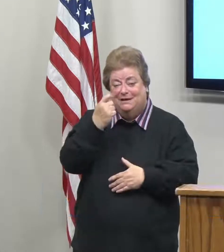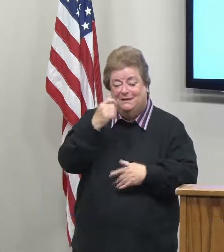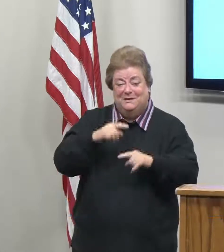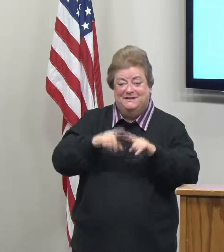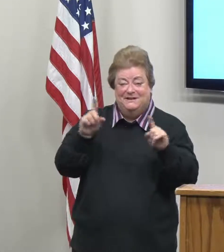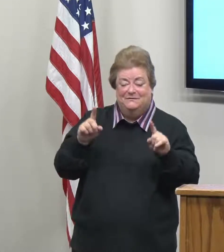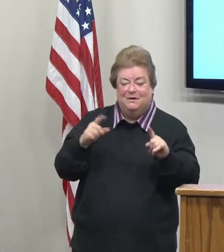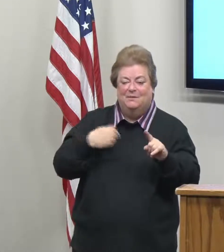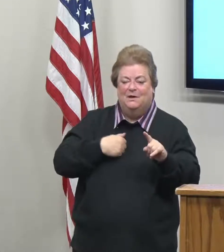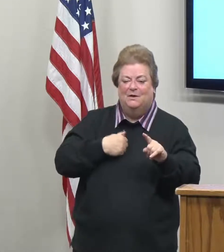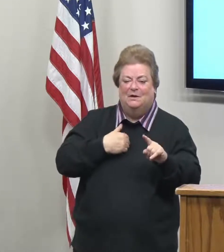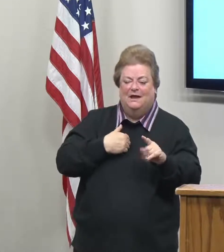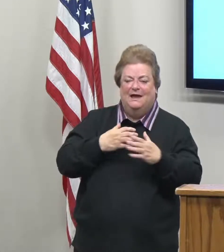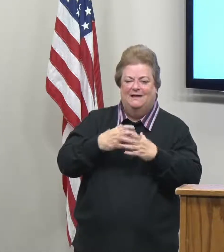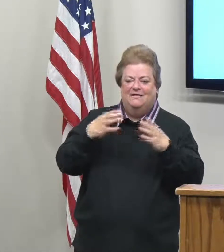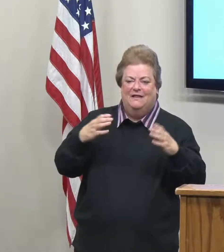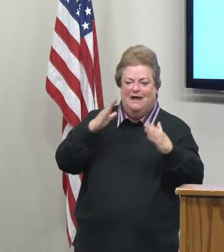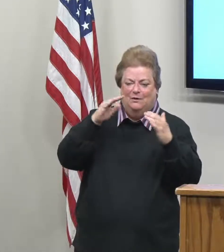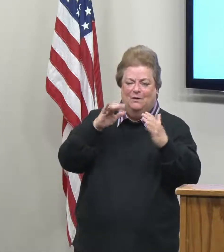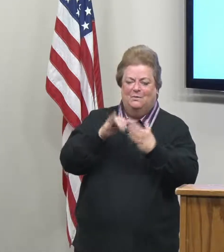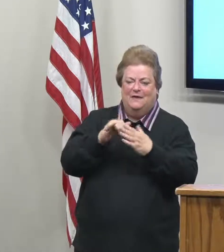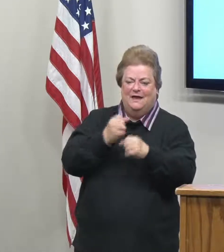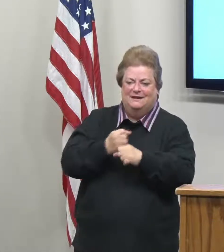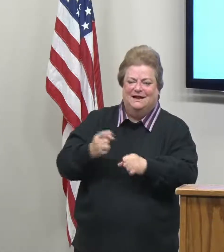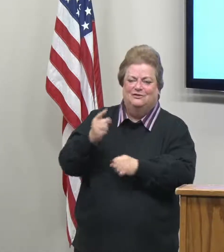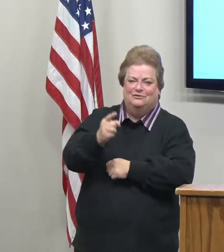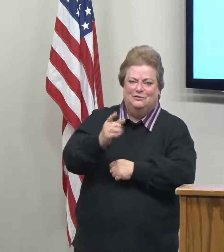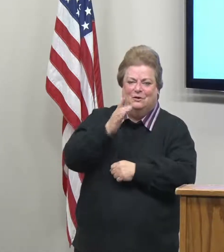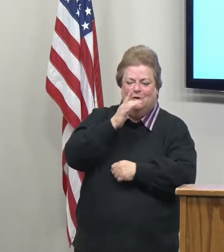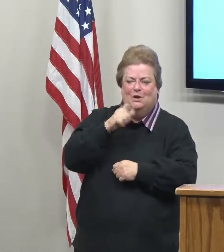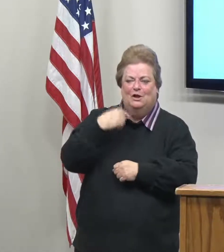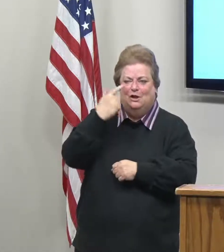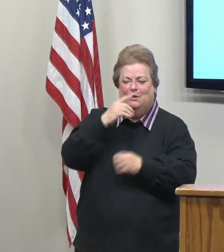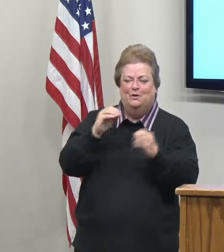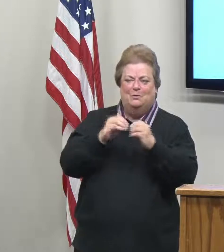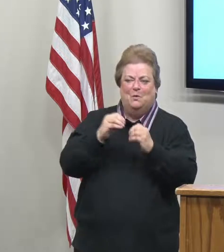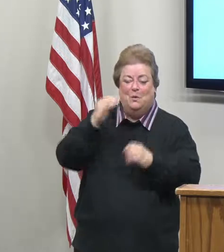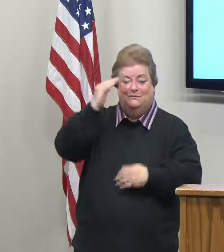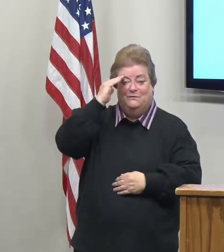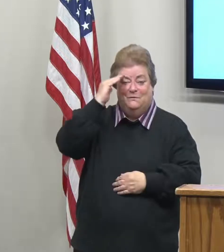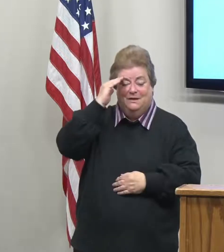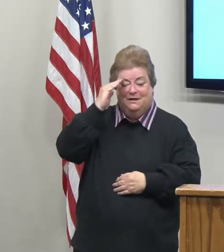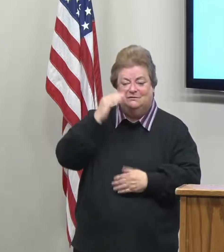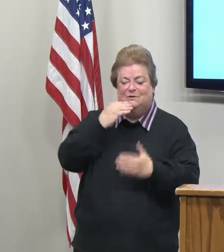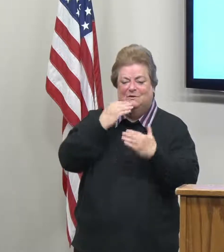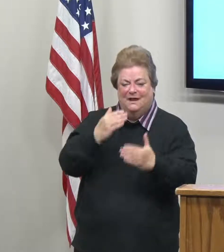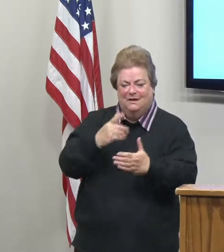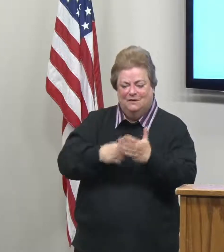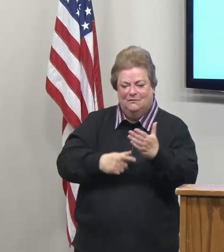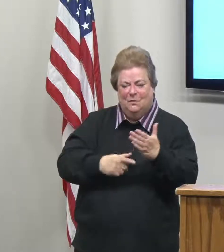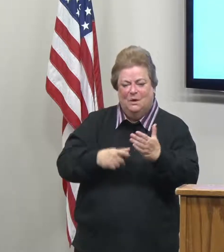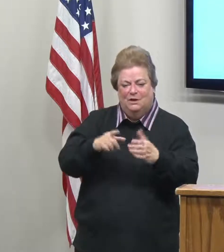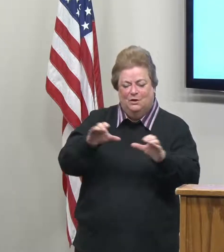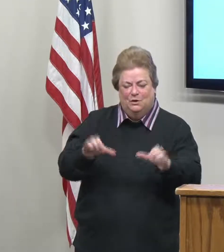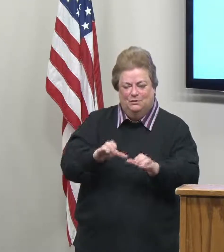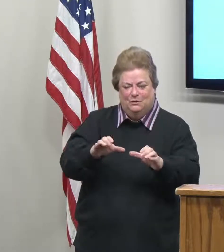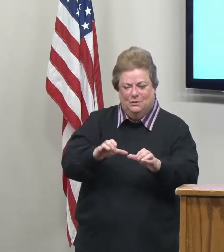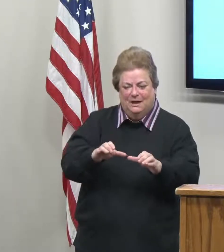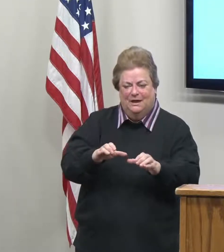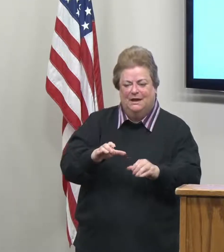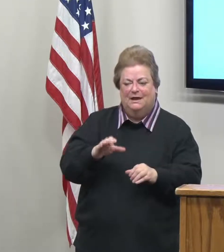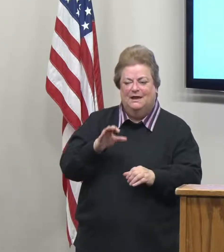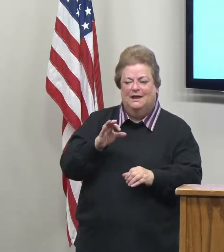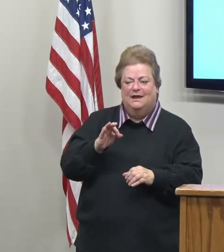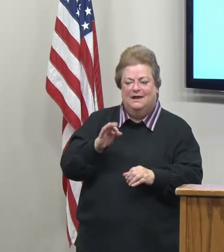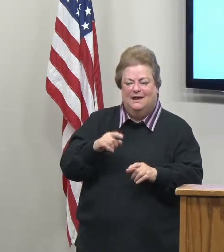have a lot of hope that next year is going to look a lot more familiar. So thank you for what you're doing in the meantime to keep everyone